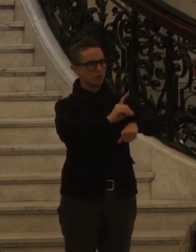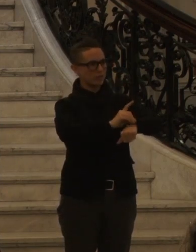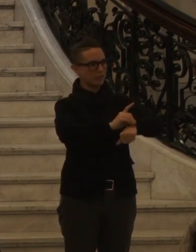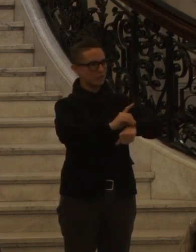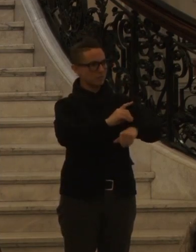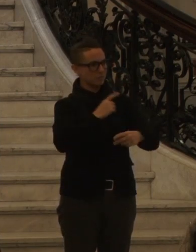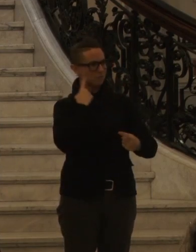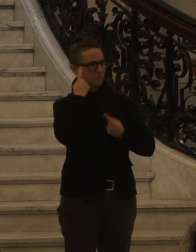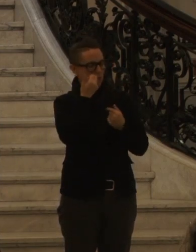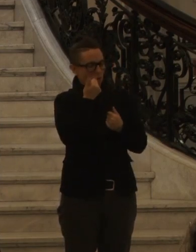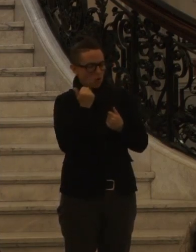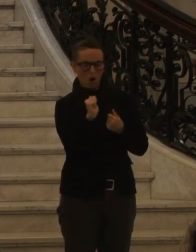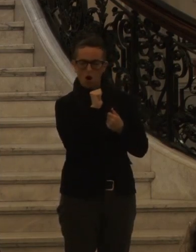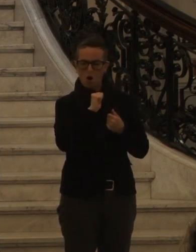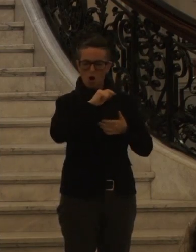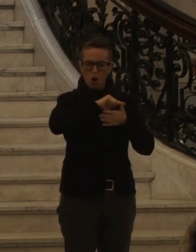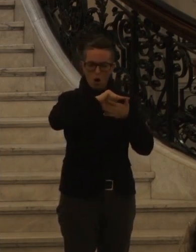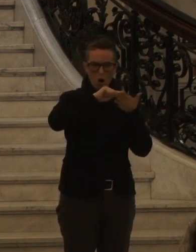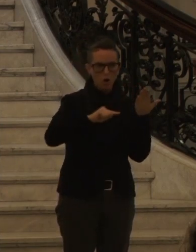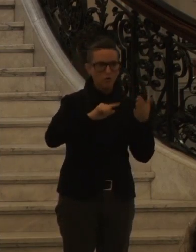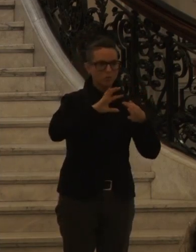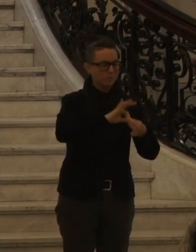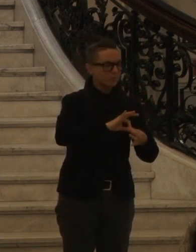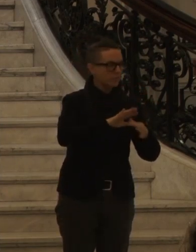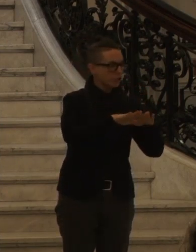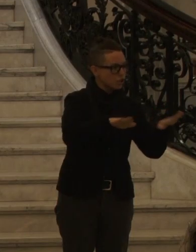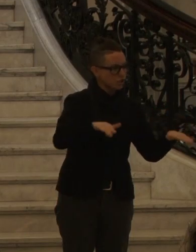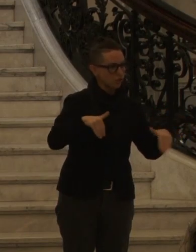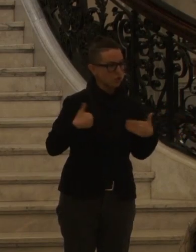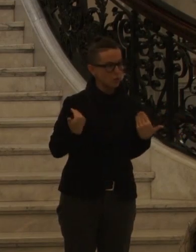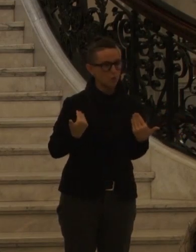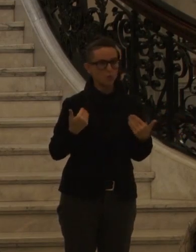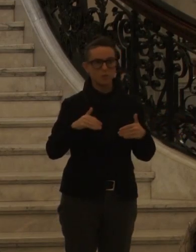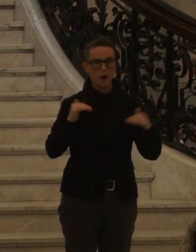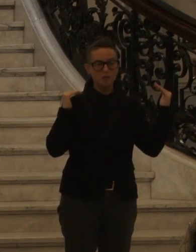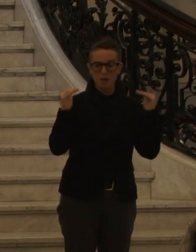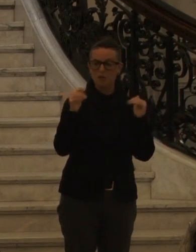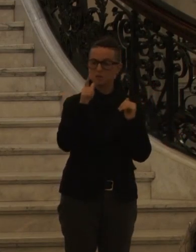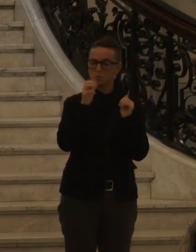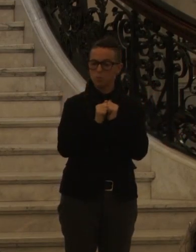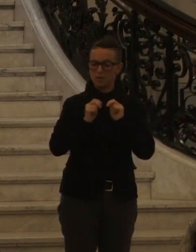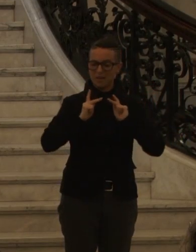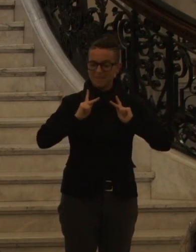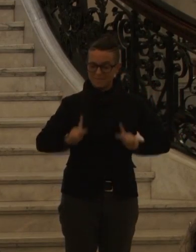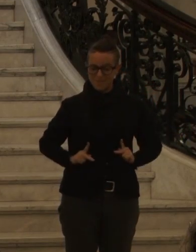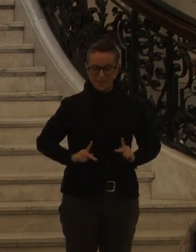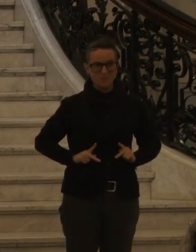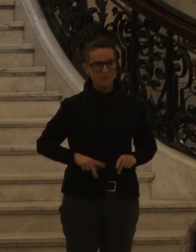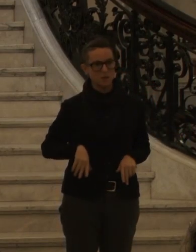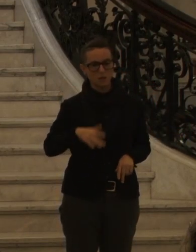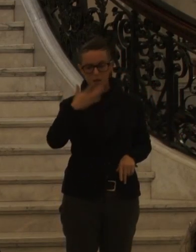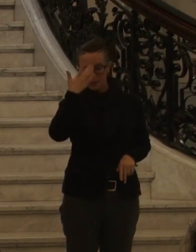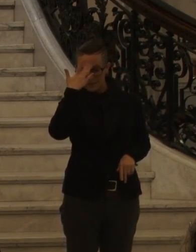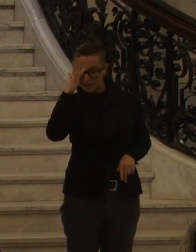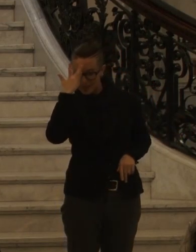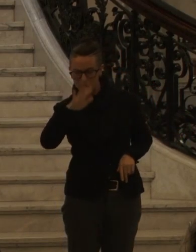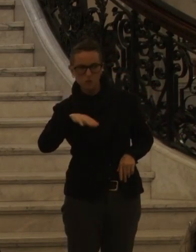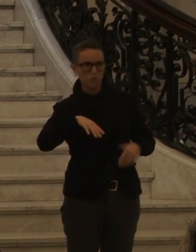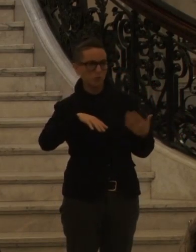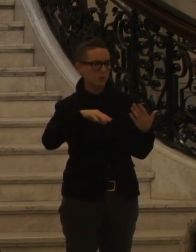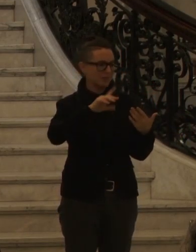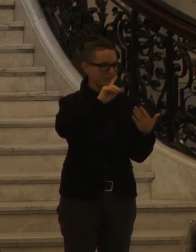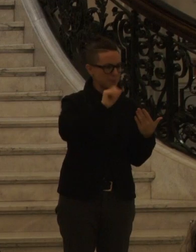matters concerning children, youth, adults with physical, developmental, or intellectual disabilities,